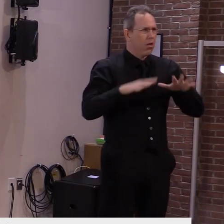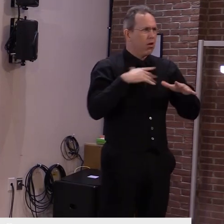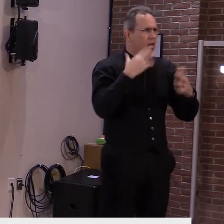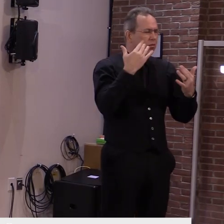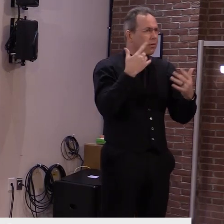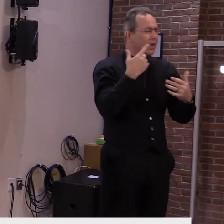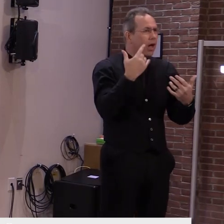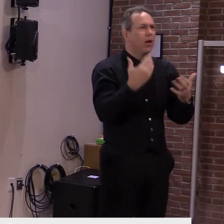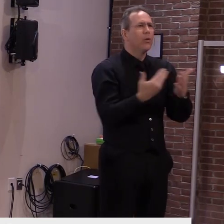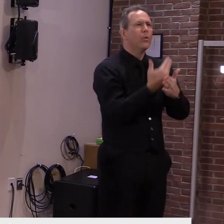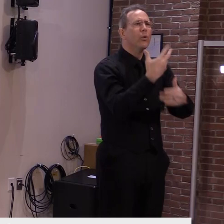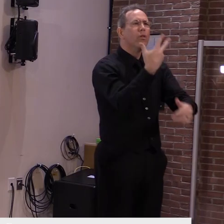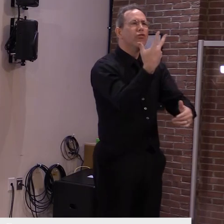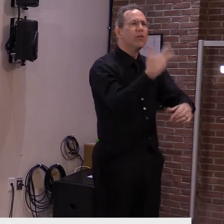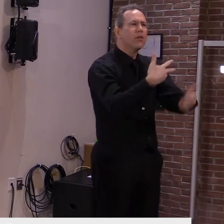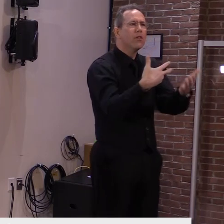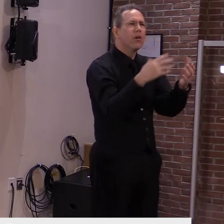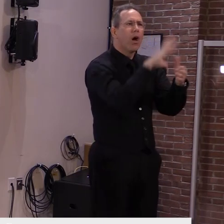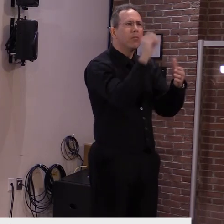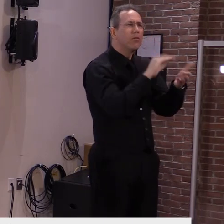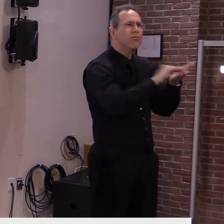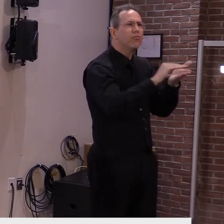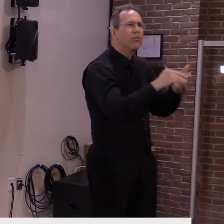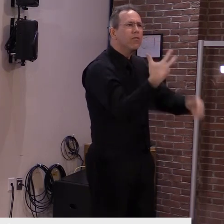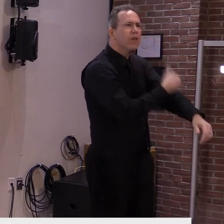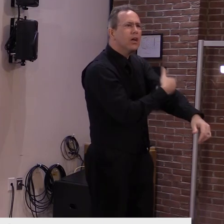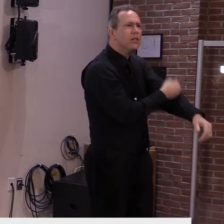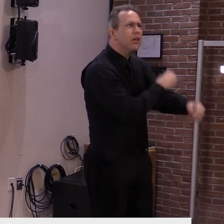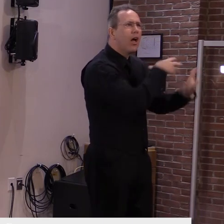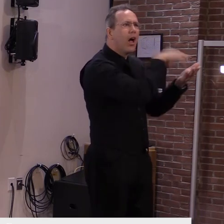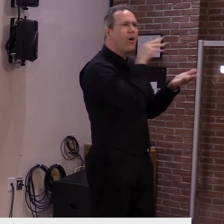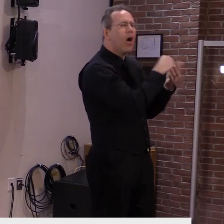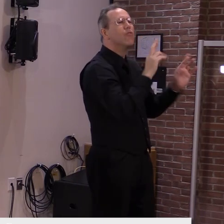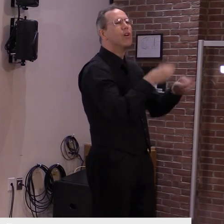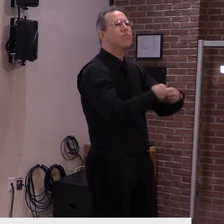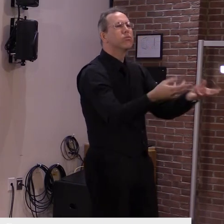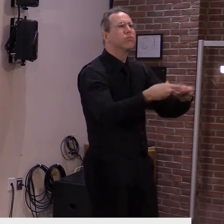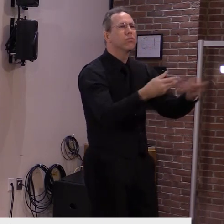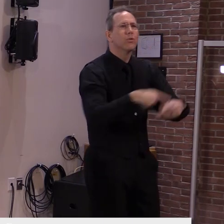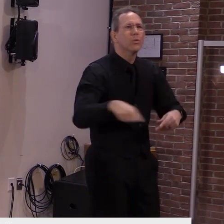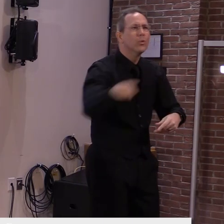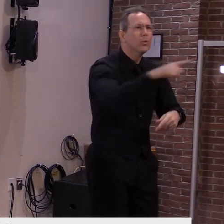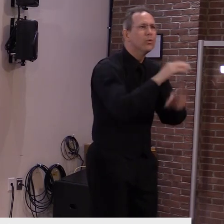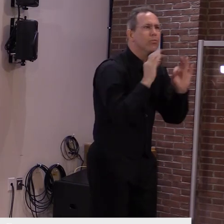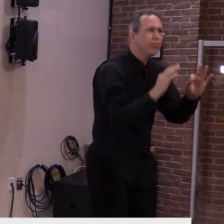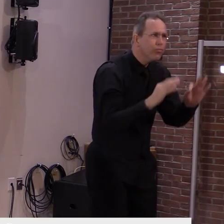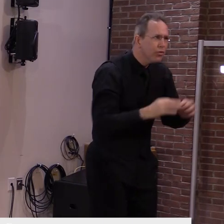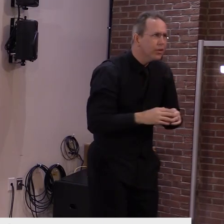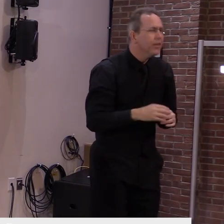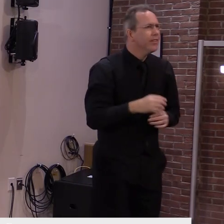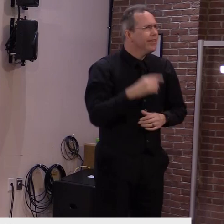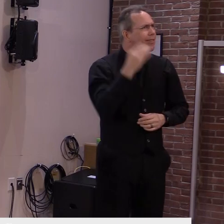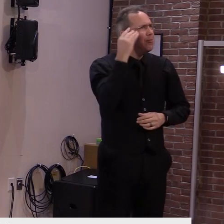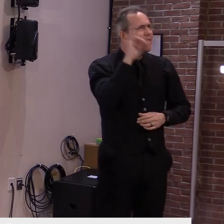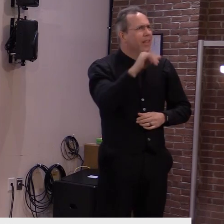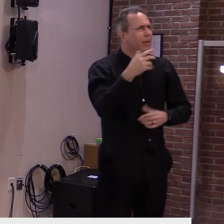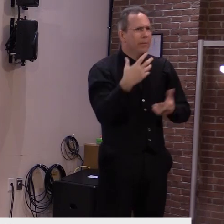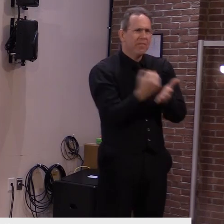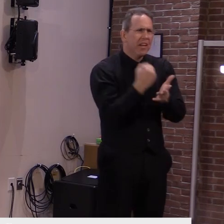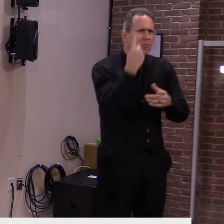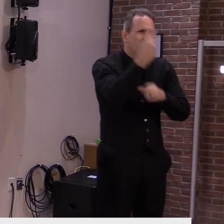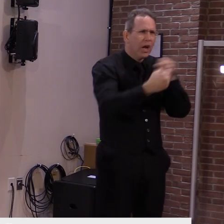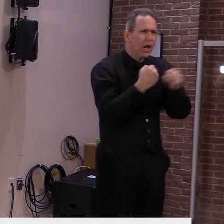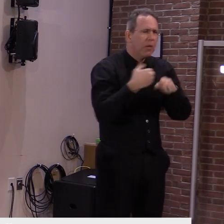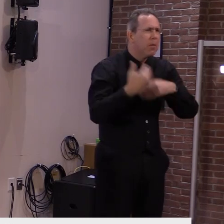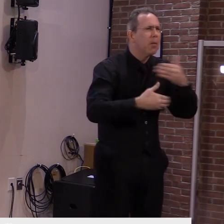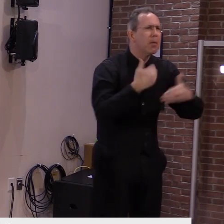and effective vaccines rolling out to defend ourselves. Think about that. Just 1 year after the worst pandemic